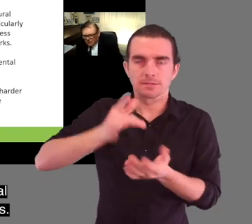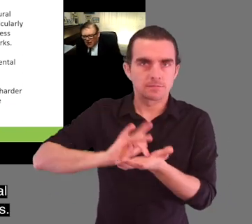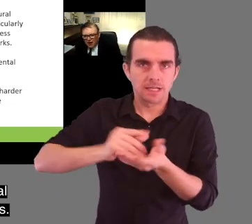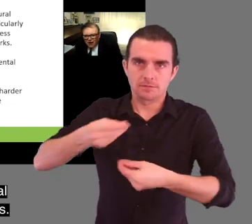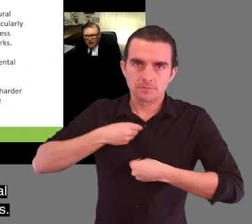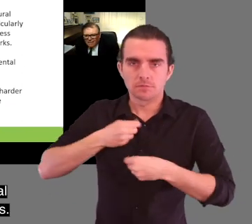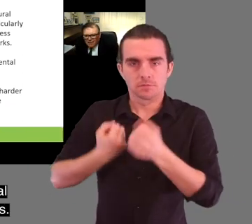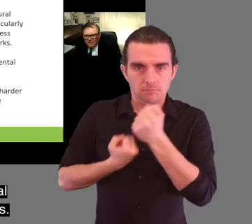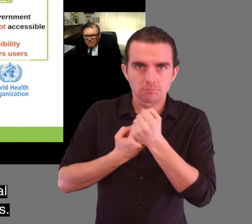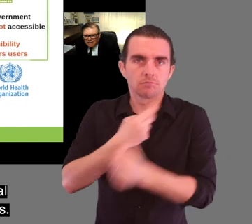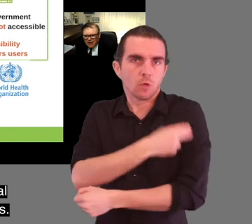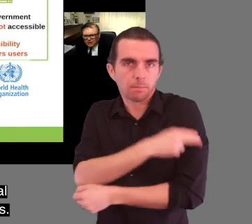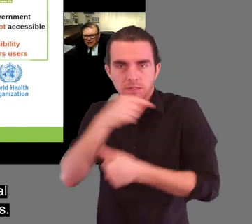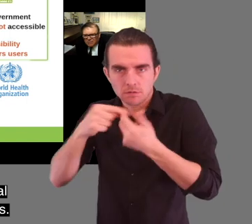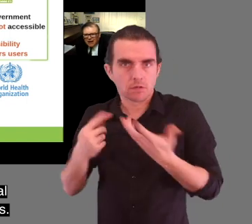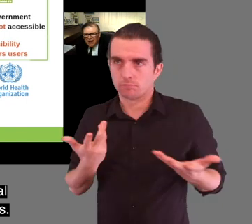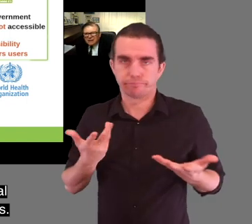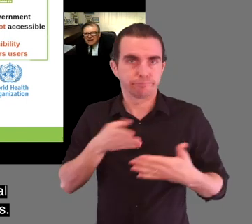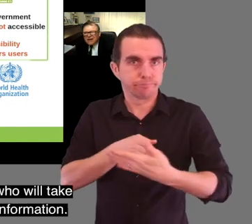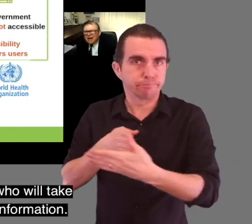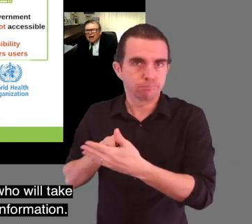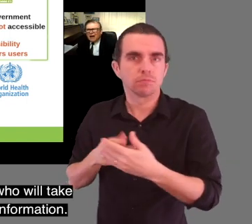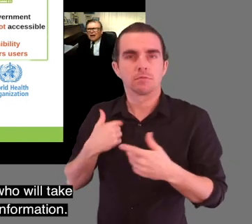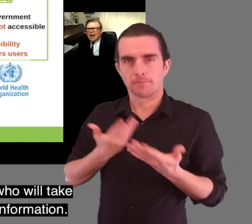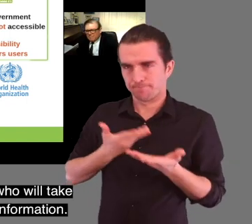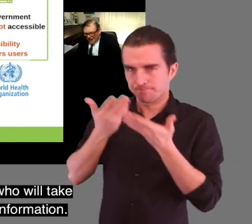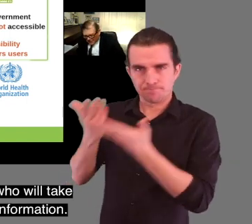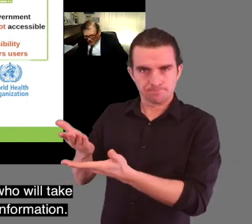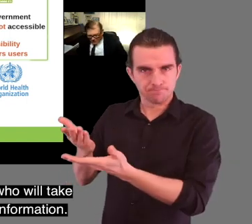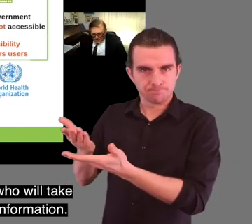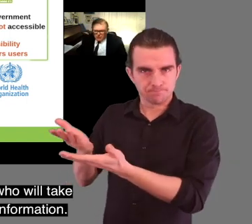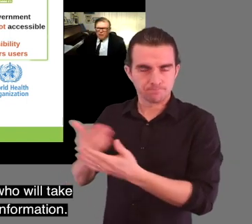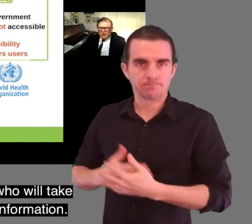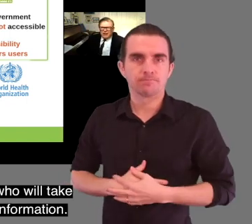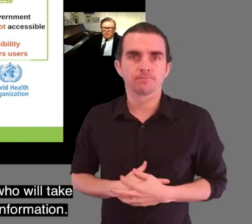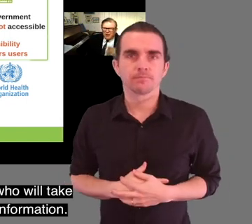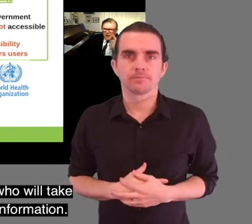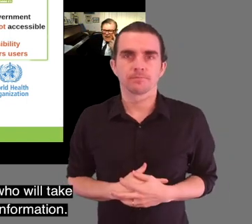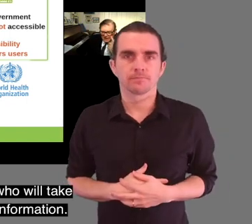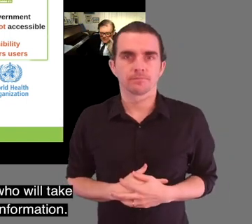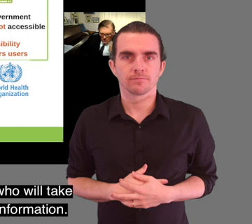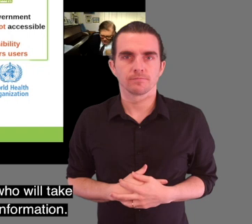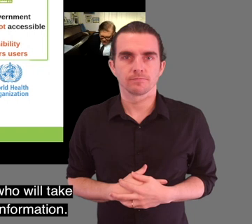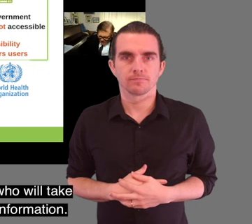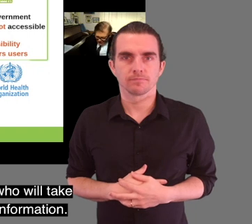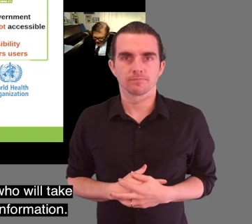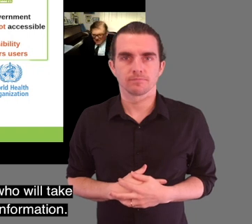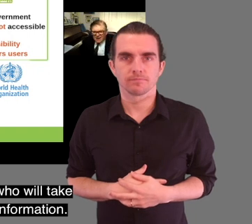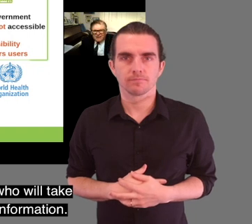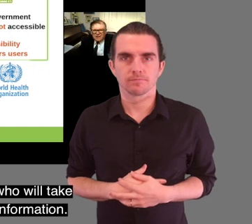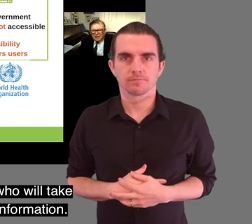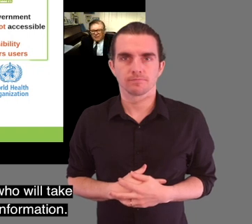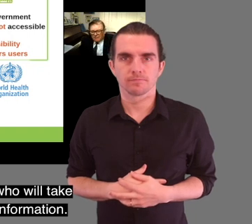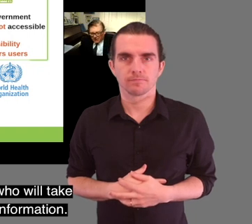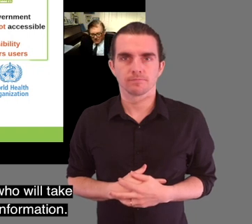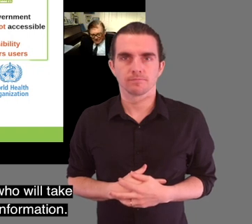critical medical supplies. Now I'll hand back to Sruti, who's going to take us on through access